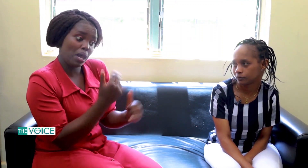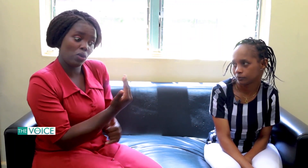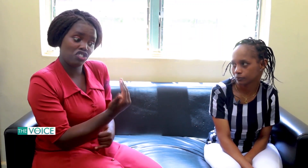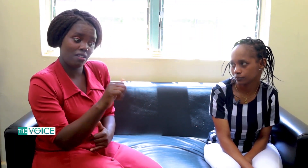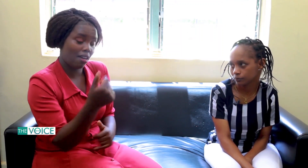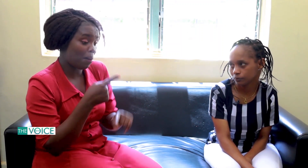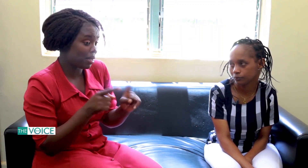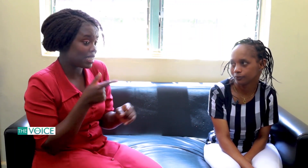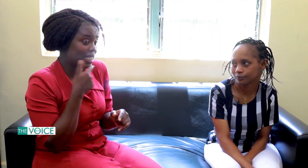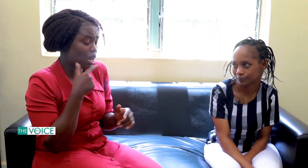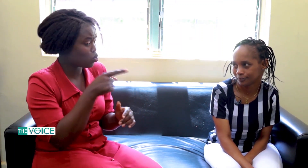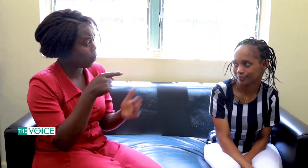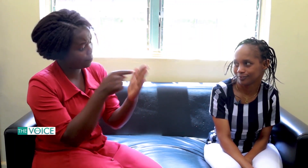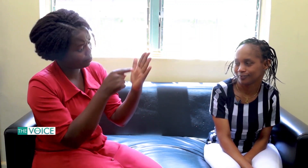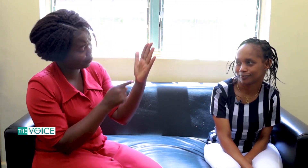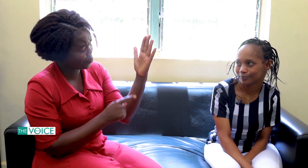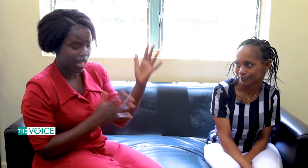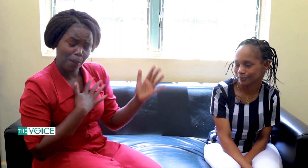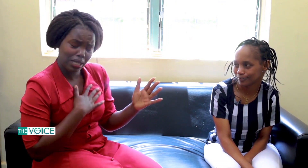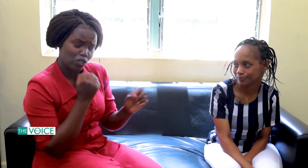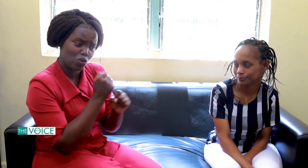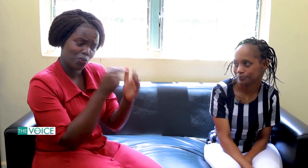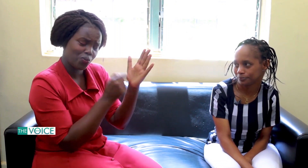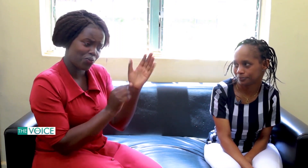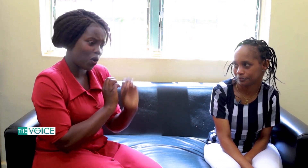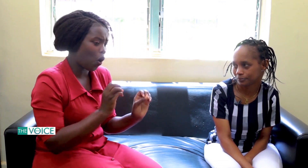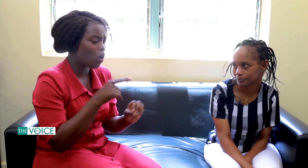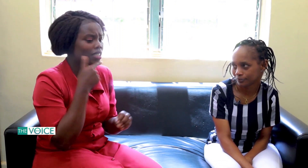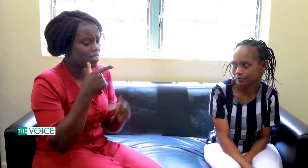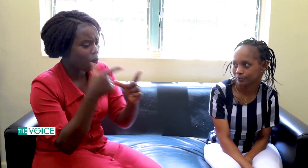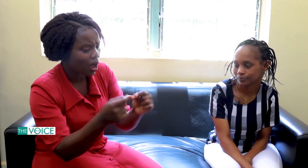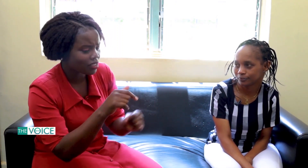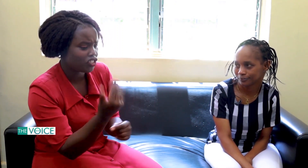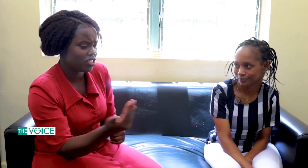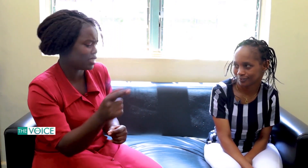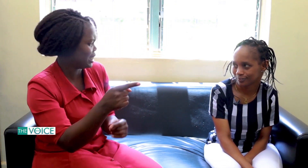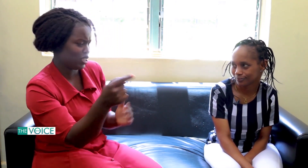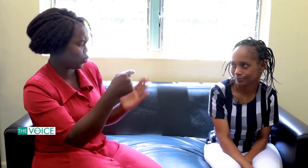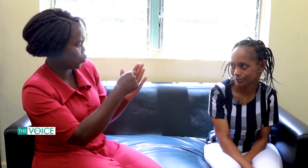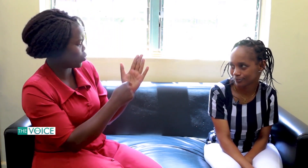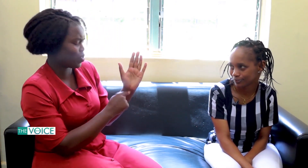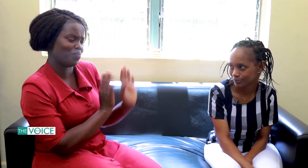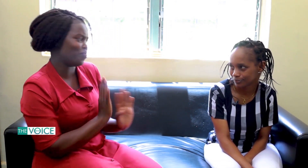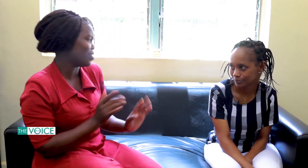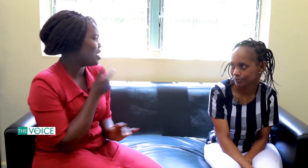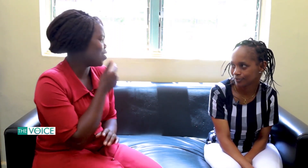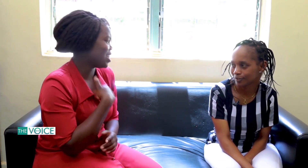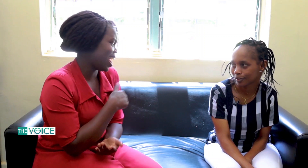house chores? Yes, you played with other children, but one children.